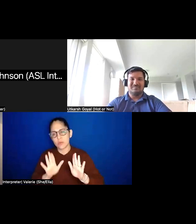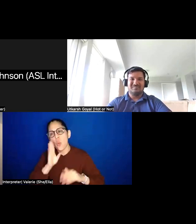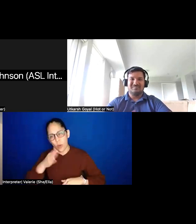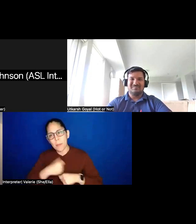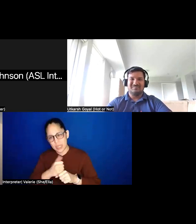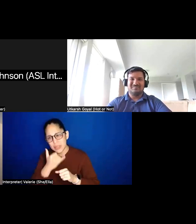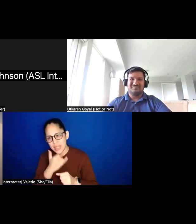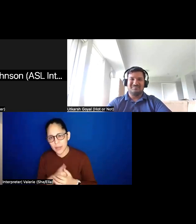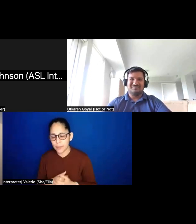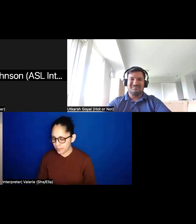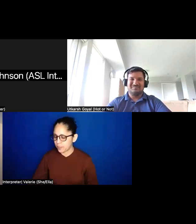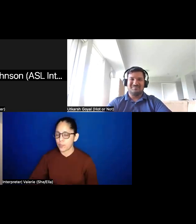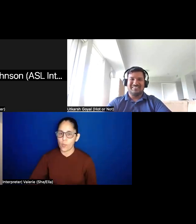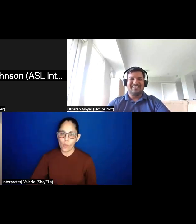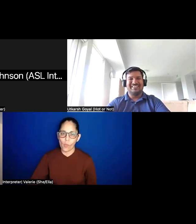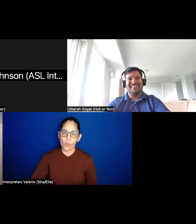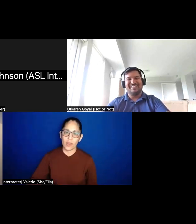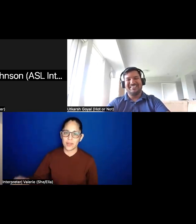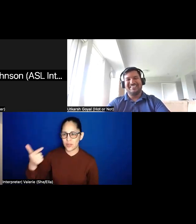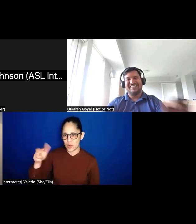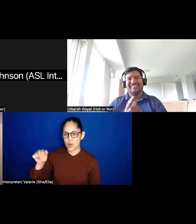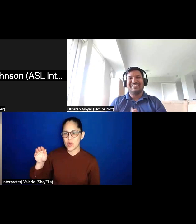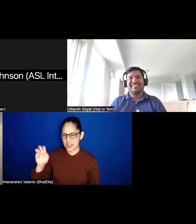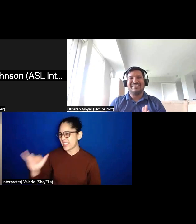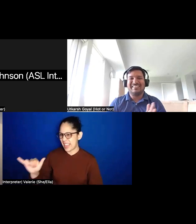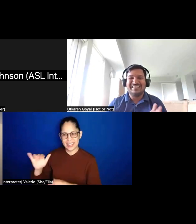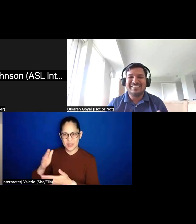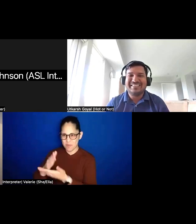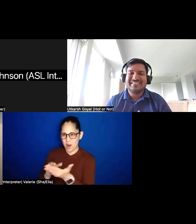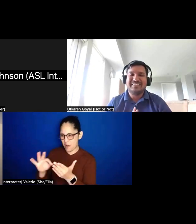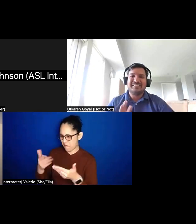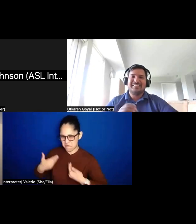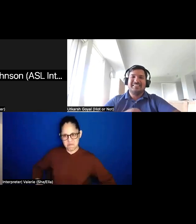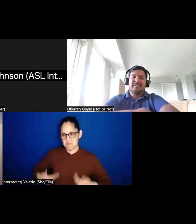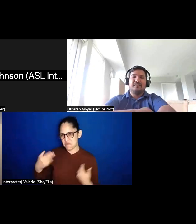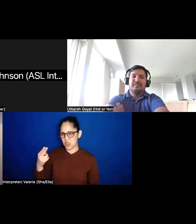Anything to do with humans, right? It'll never be perfect. So thanks so much for that.